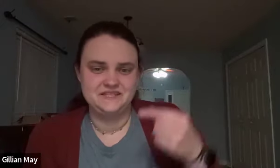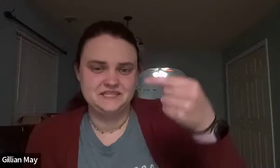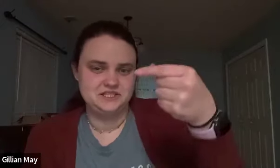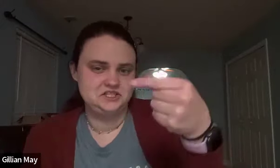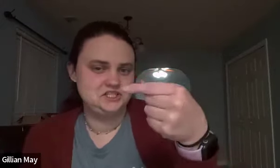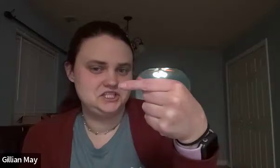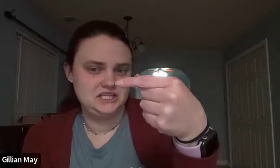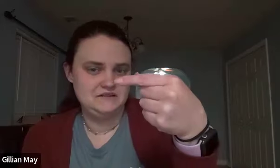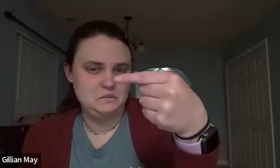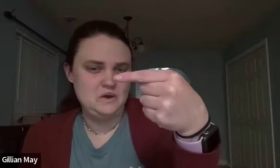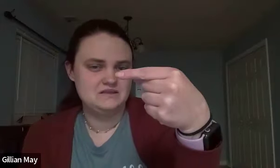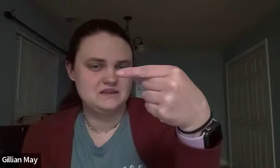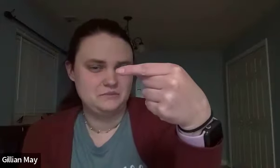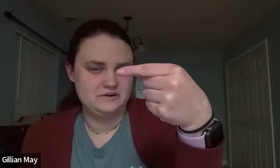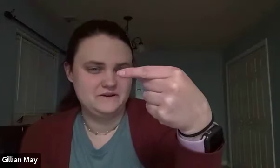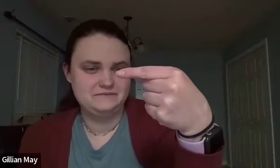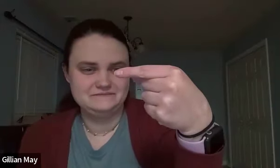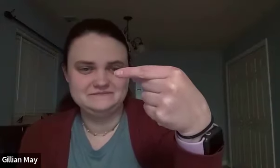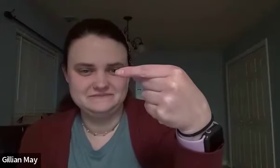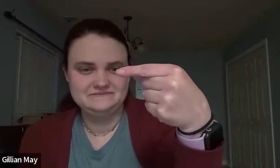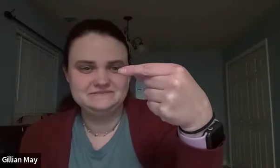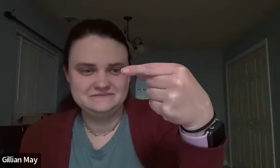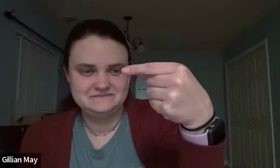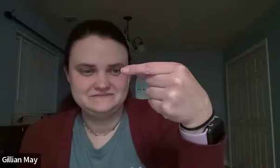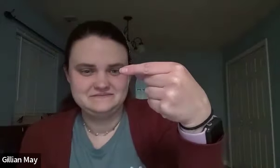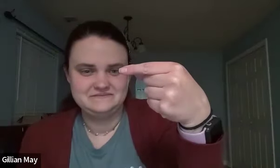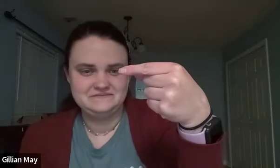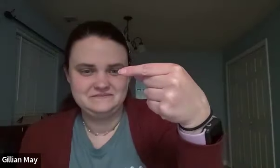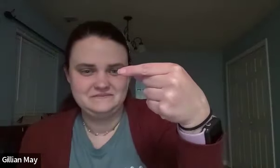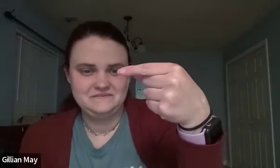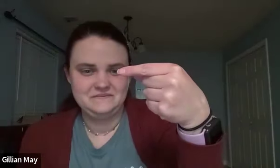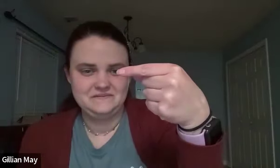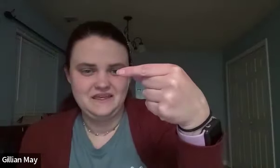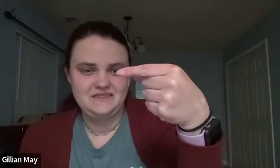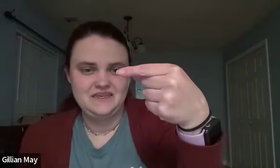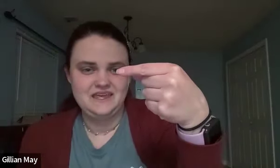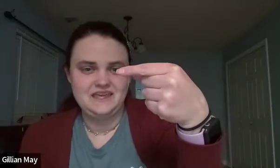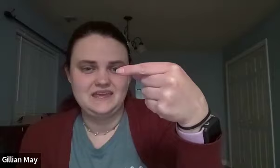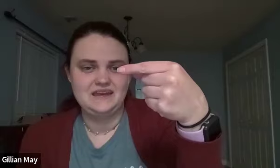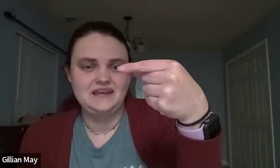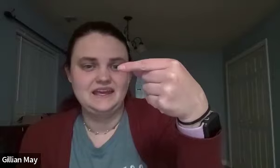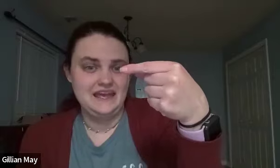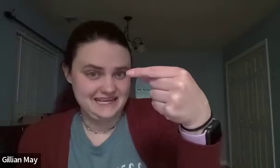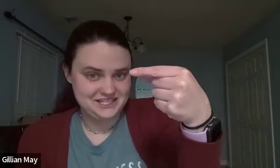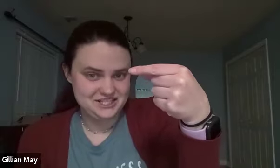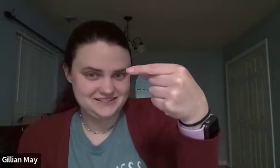G, the one little point finger. then H.